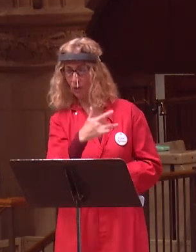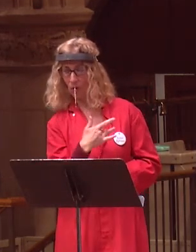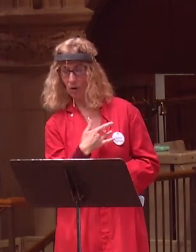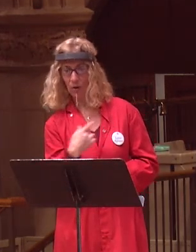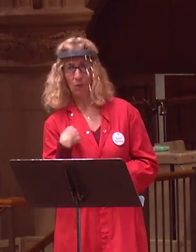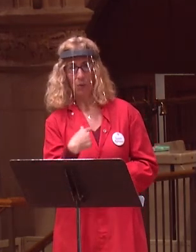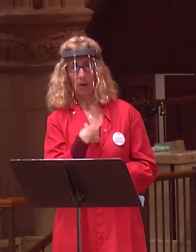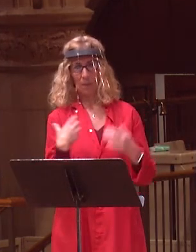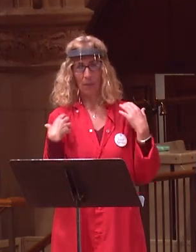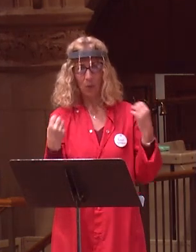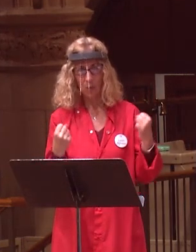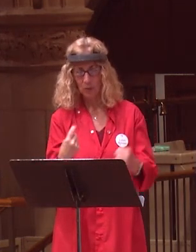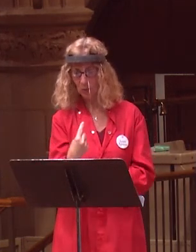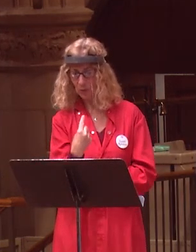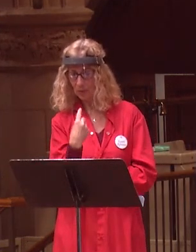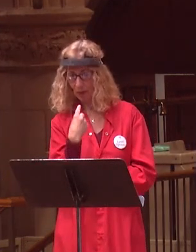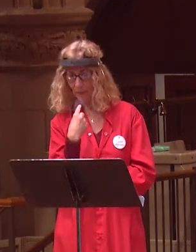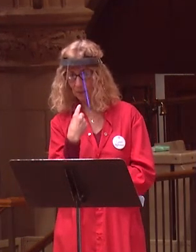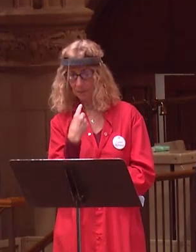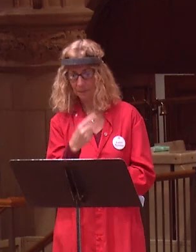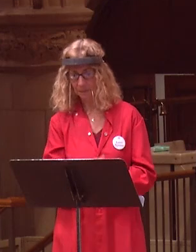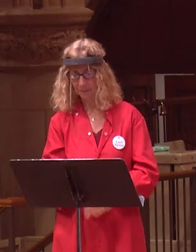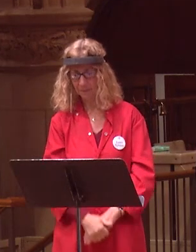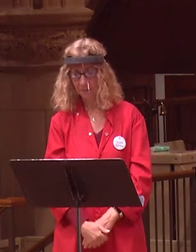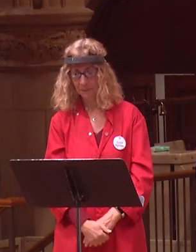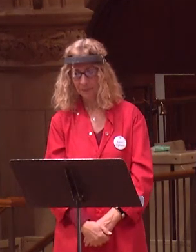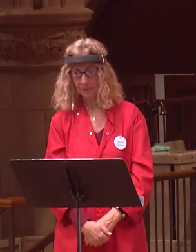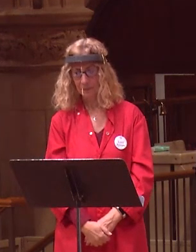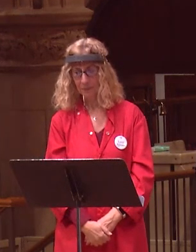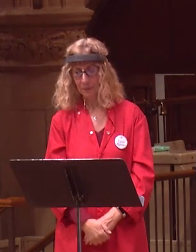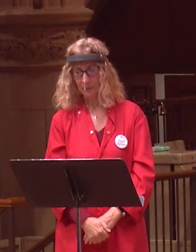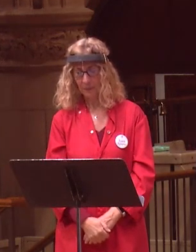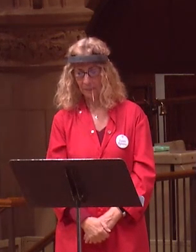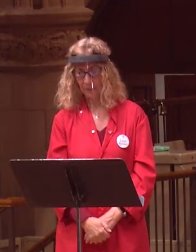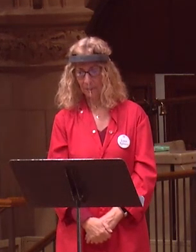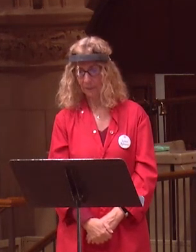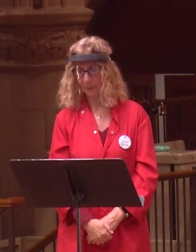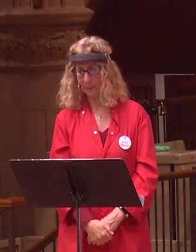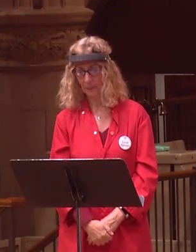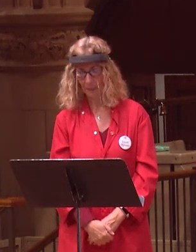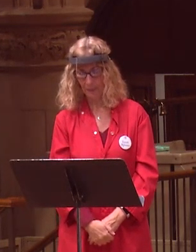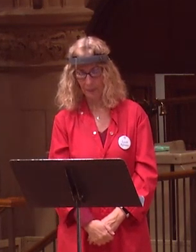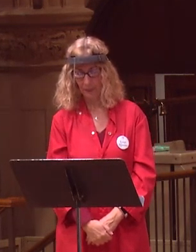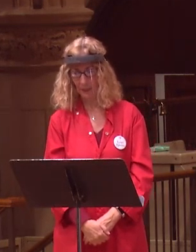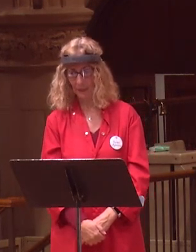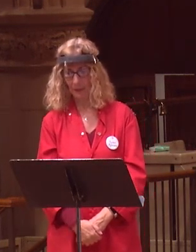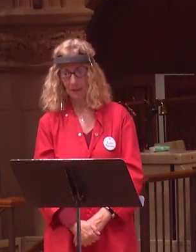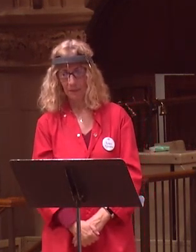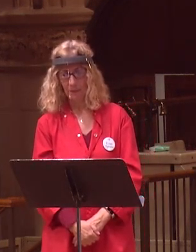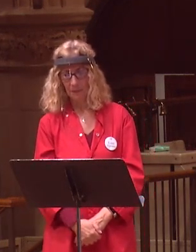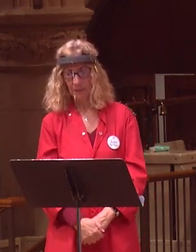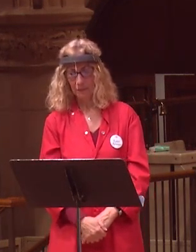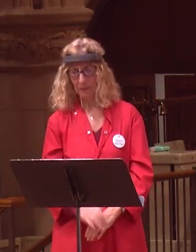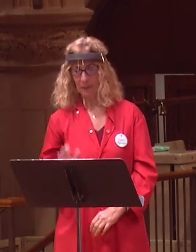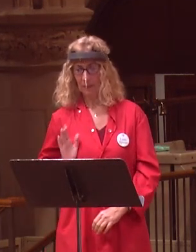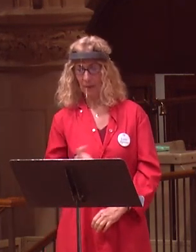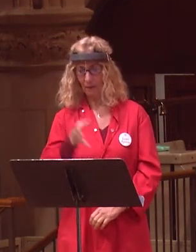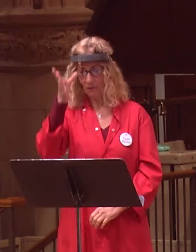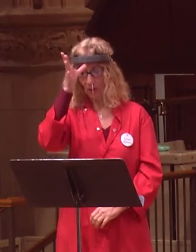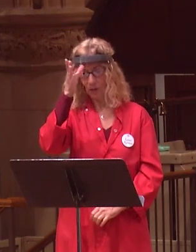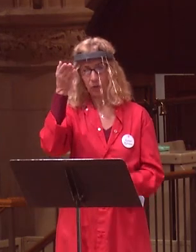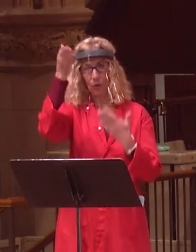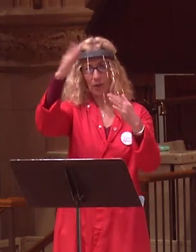enseñó, en el lenguaje de nuestro corazón, nos atrevemos a decir, Madre